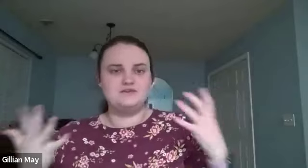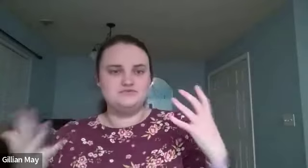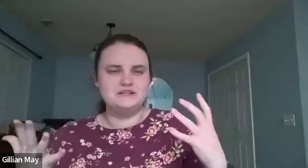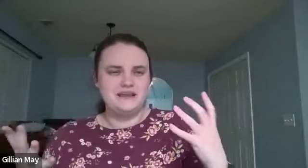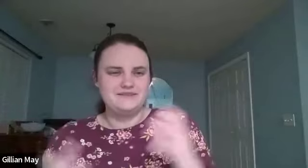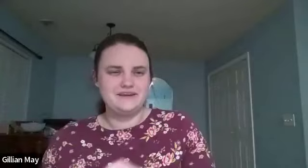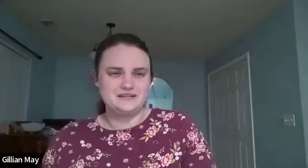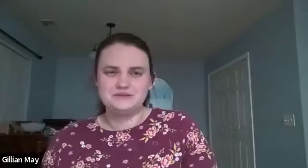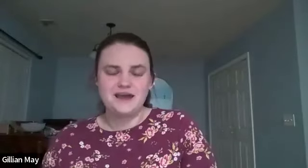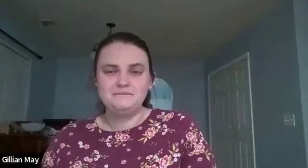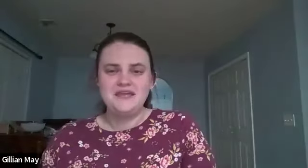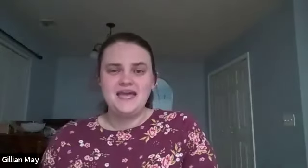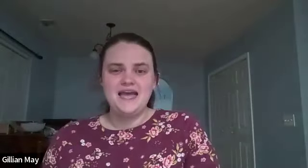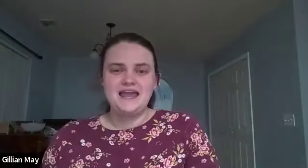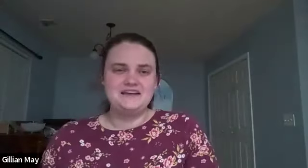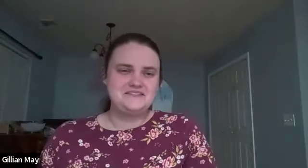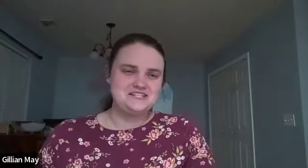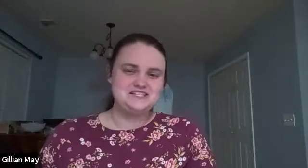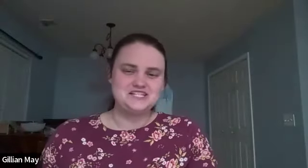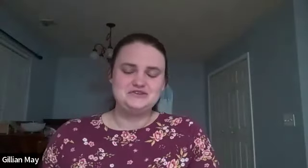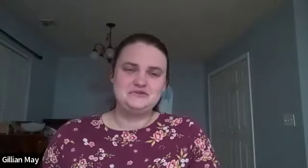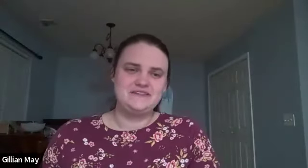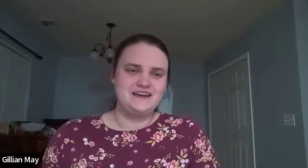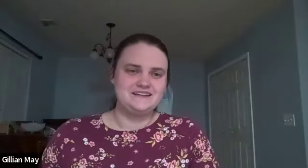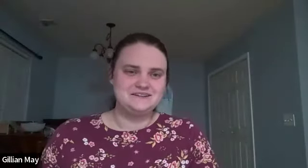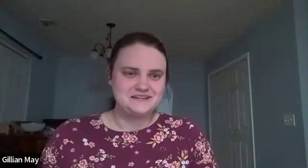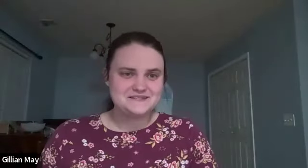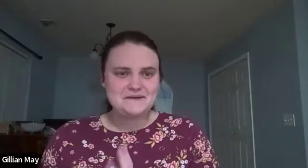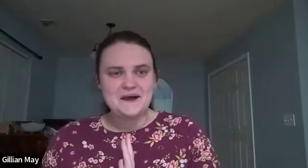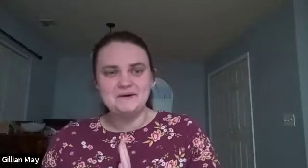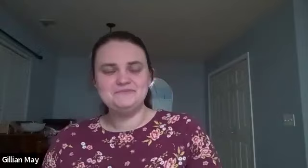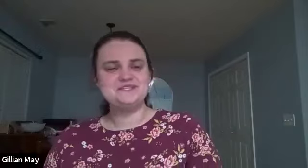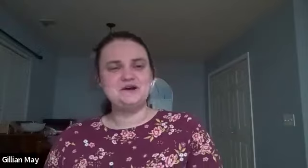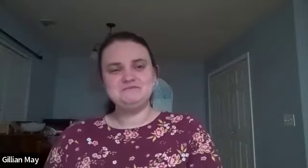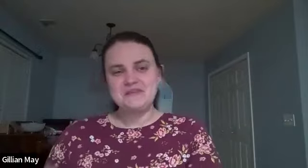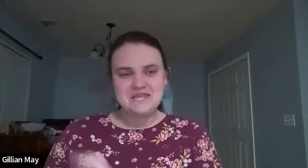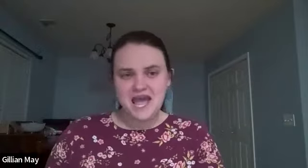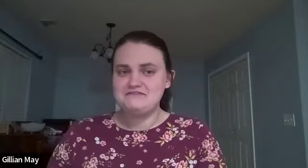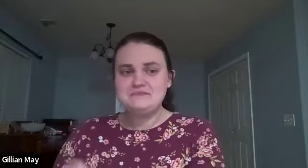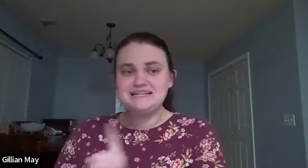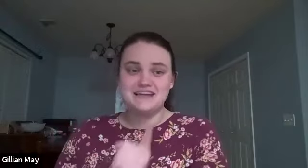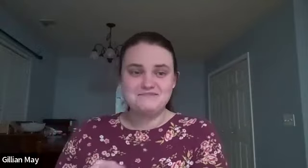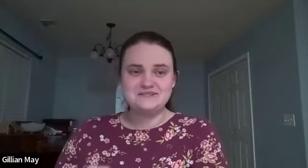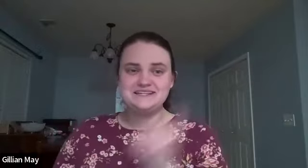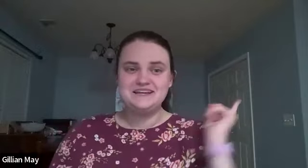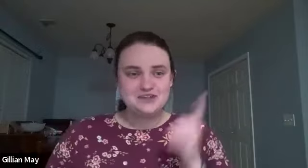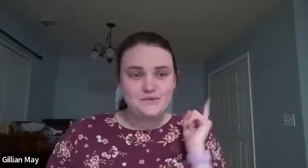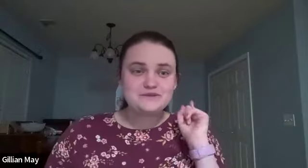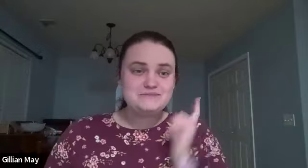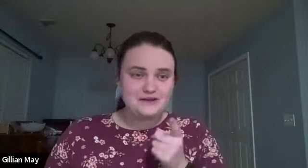goes really kind of connect with that. And I think that's just such a cool thing that ASL does. So yeah, if you meet a deaf person, talk with them long